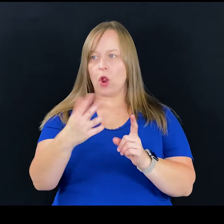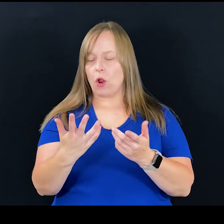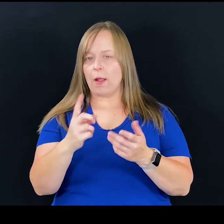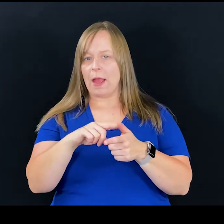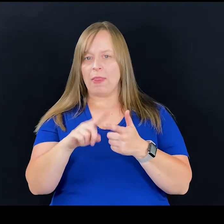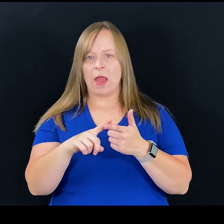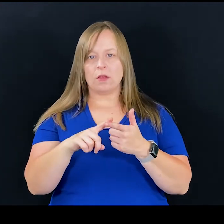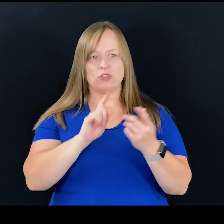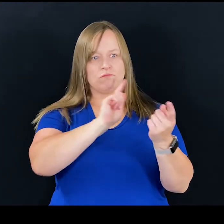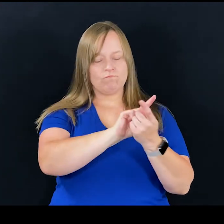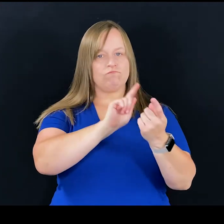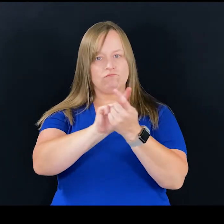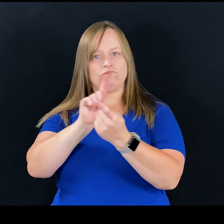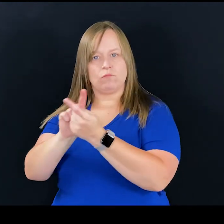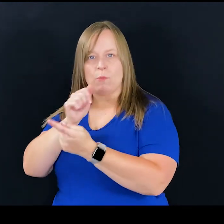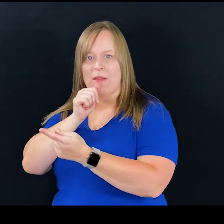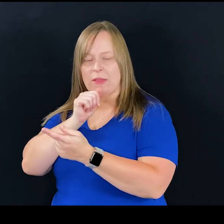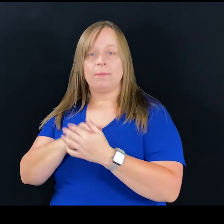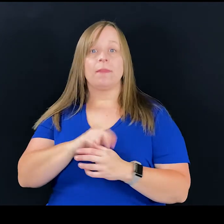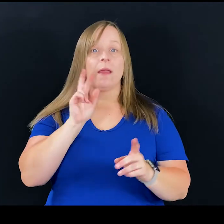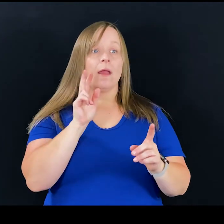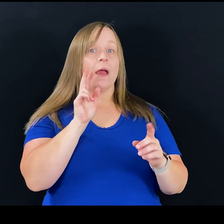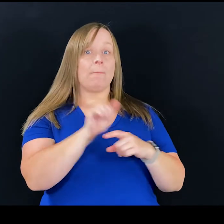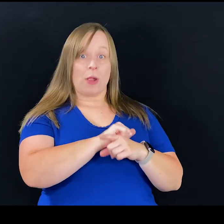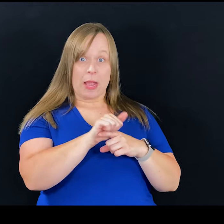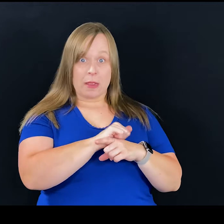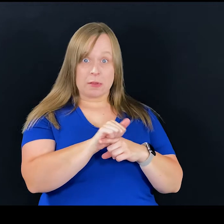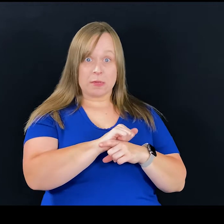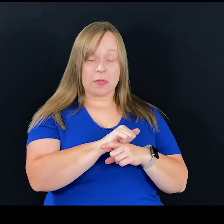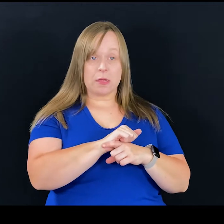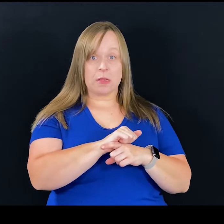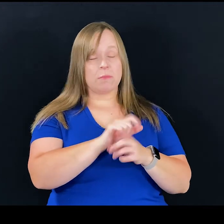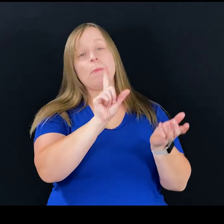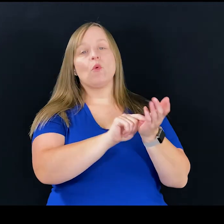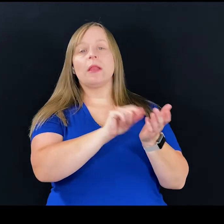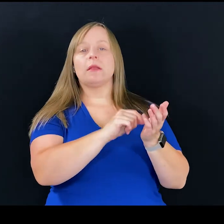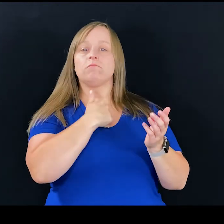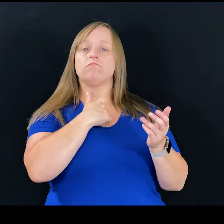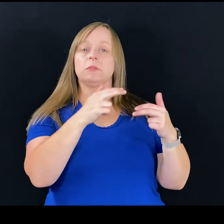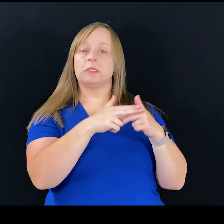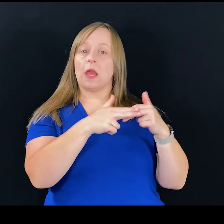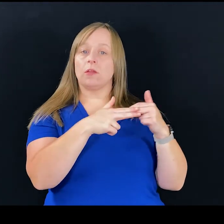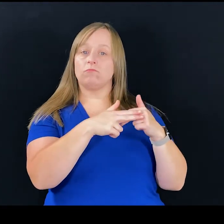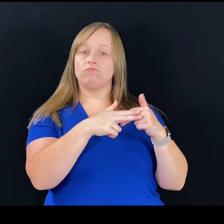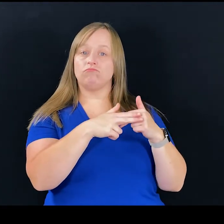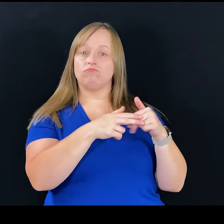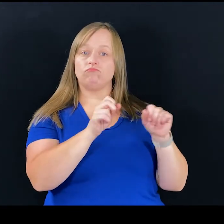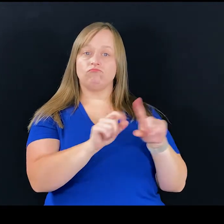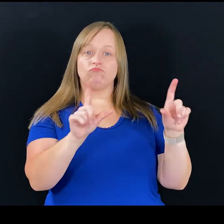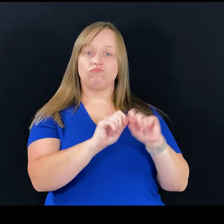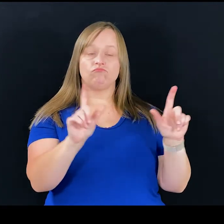with, and then she consulted with us privately. I practiced of maybe I printed out my own slideshow,